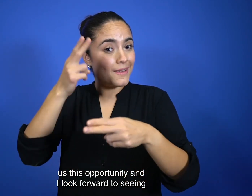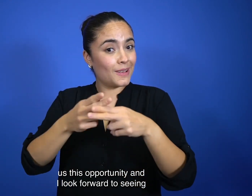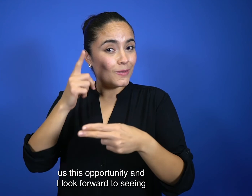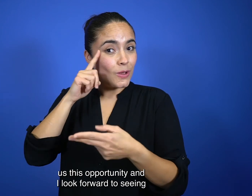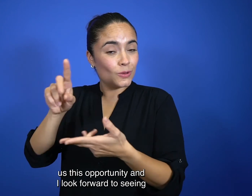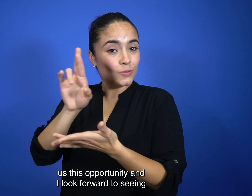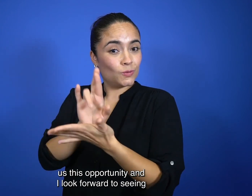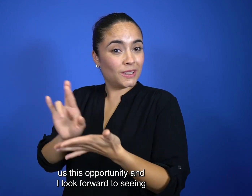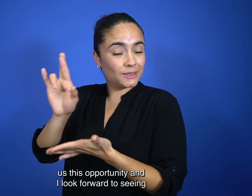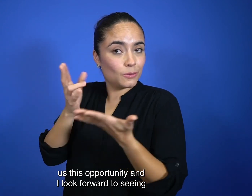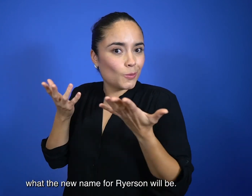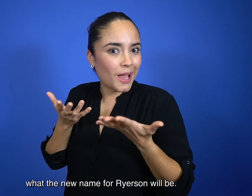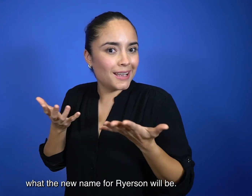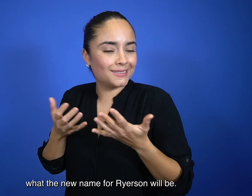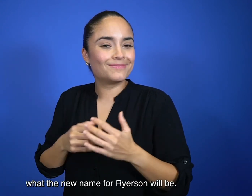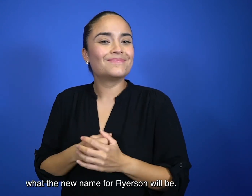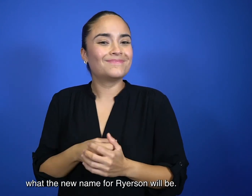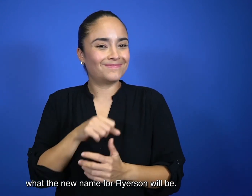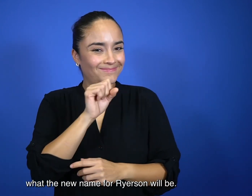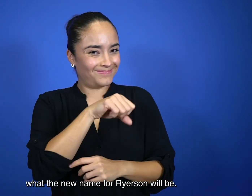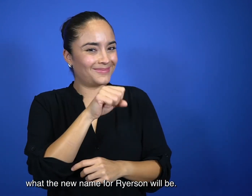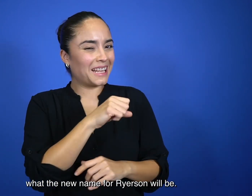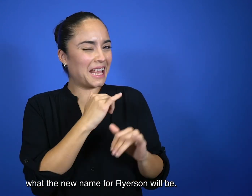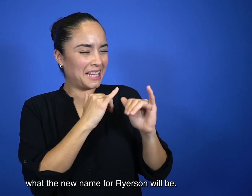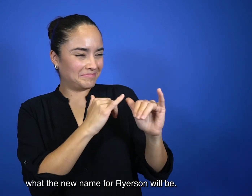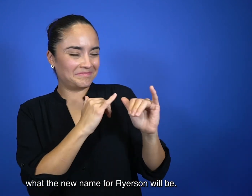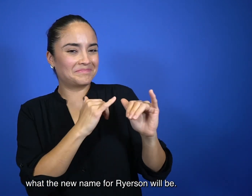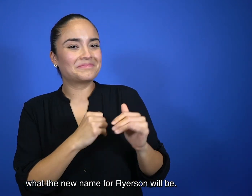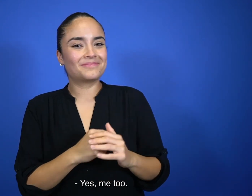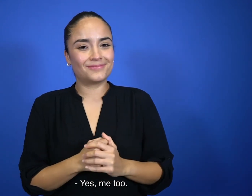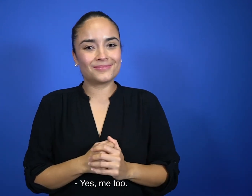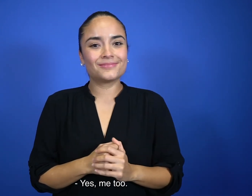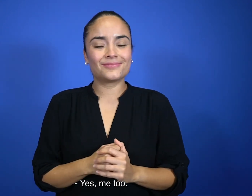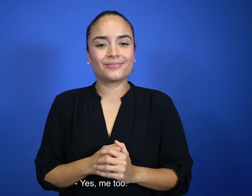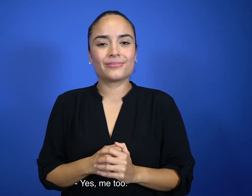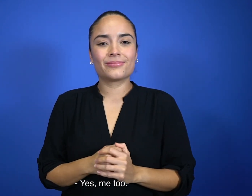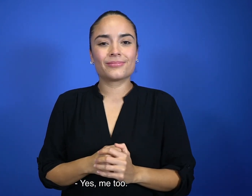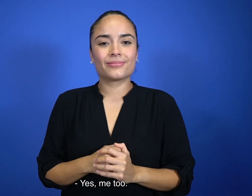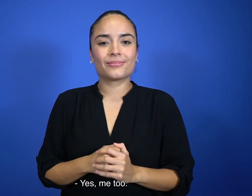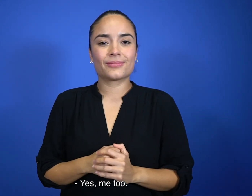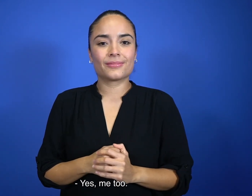I look forward to seeing what the new name for Ryerson will be. Yes, me too.